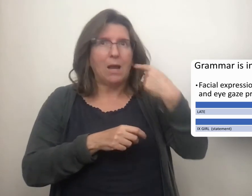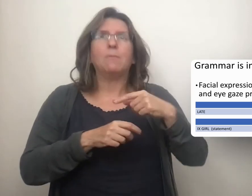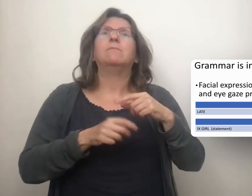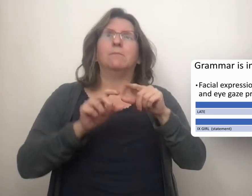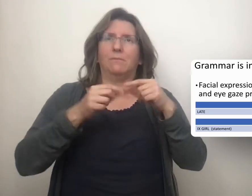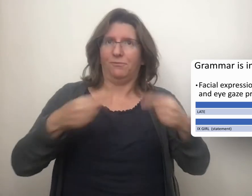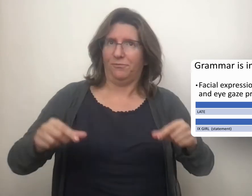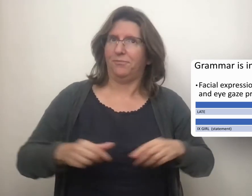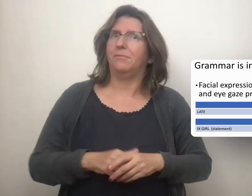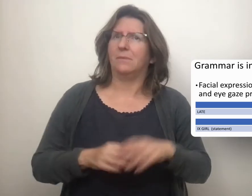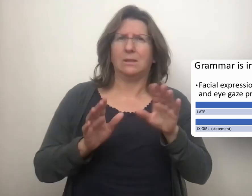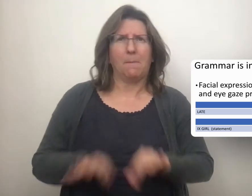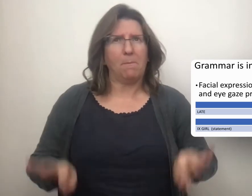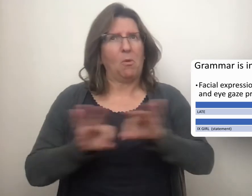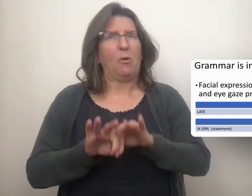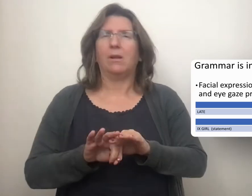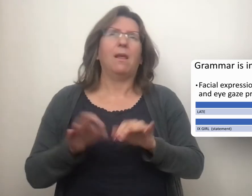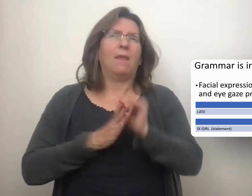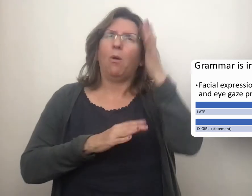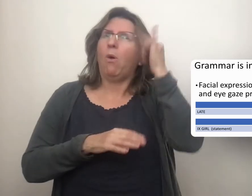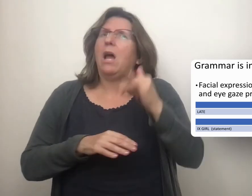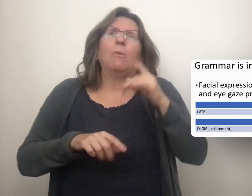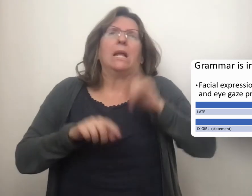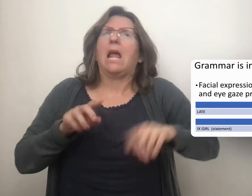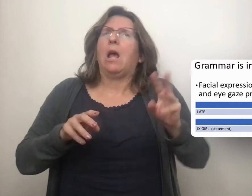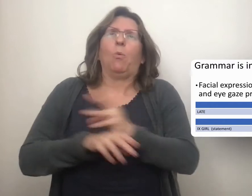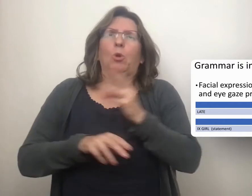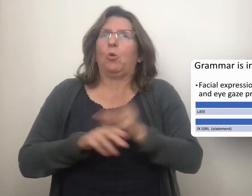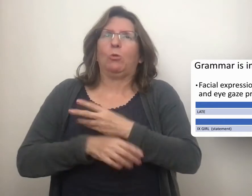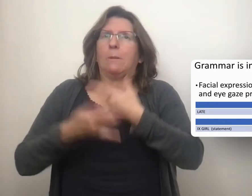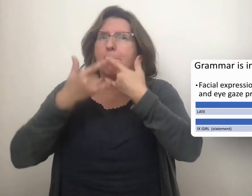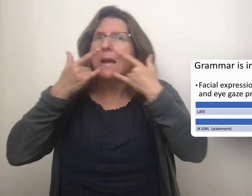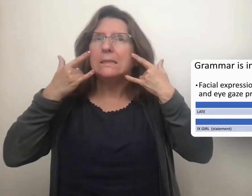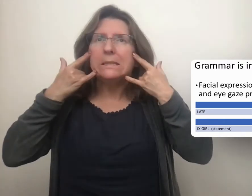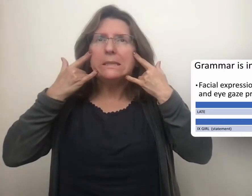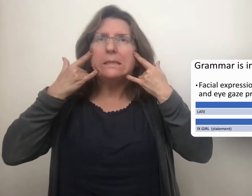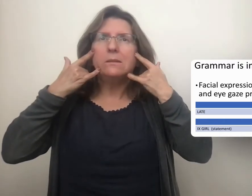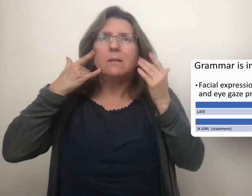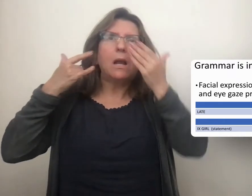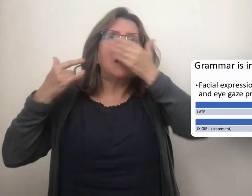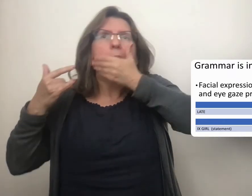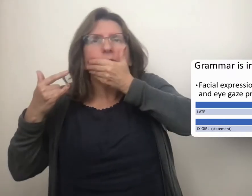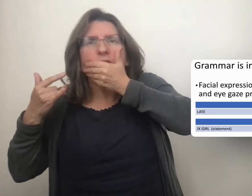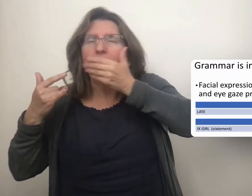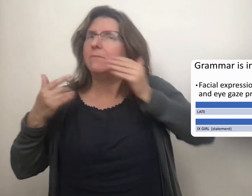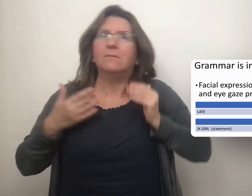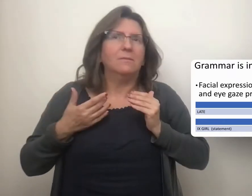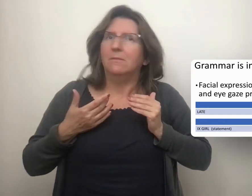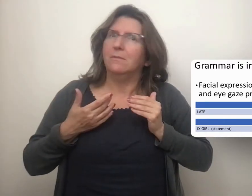girl? The first with the more relaxed eyebrows was just a statement. That girl. So that's why we can't wear